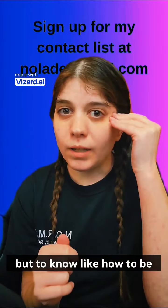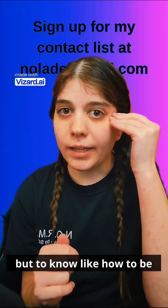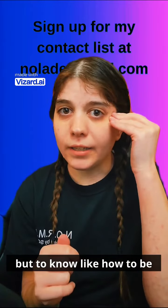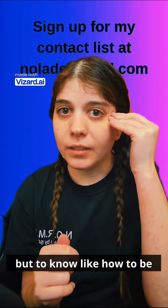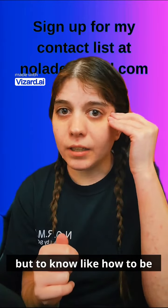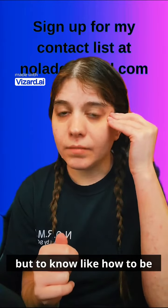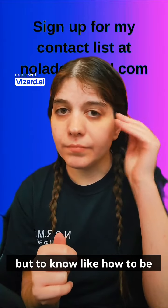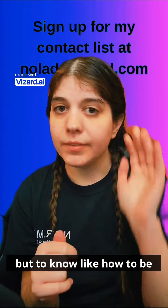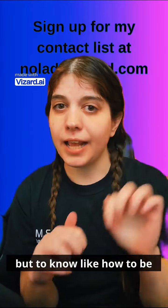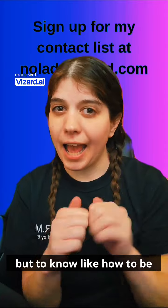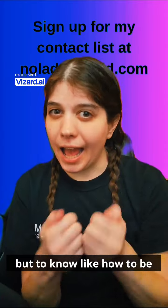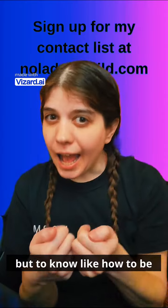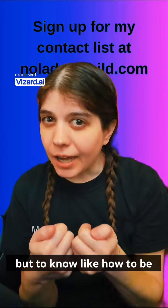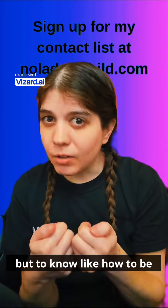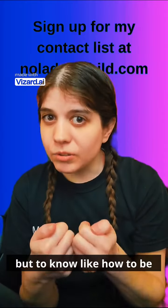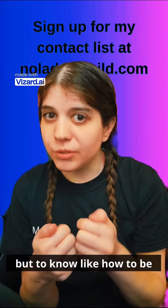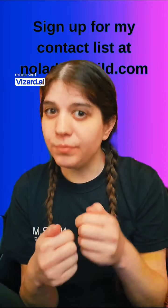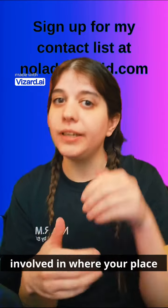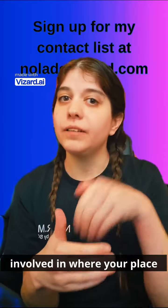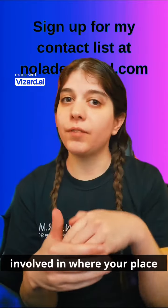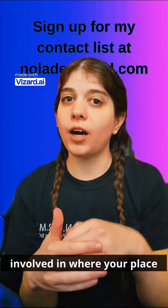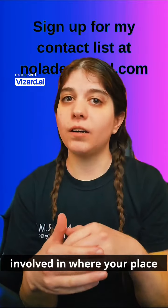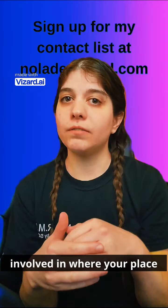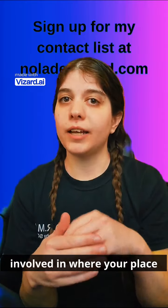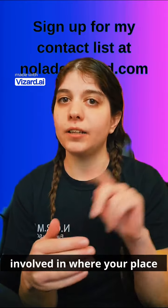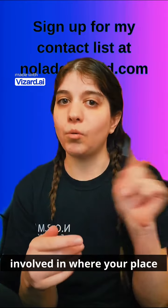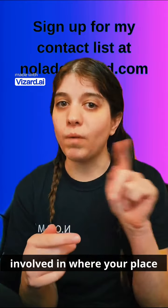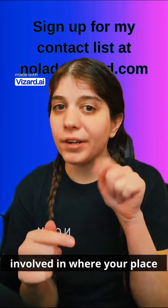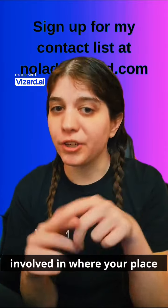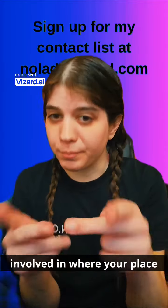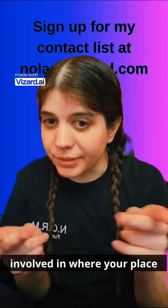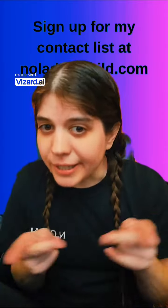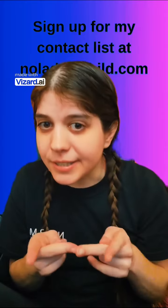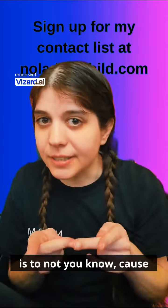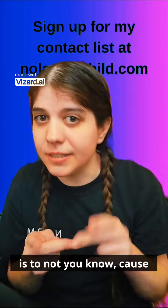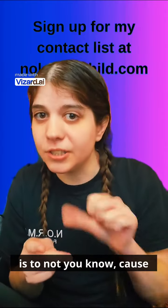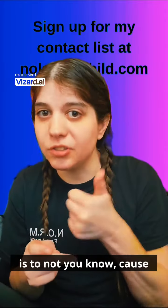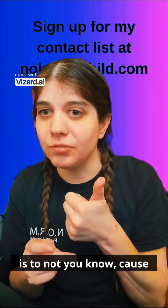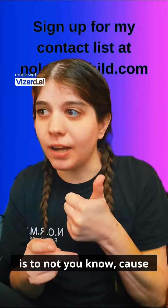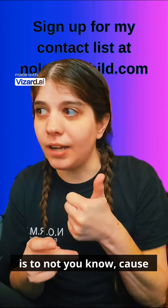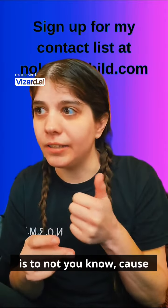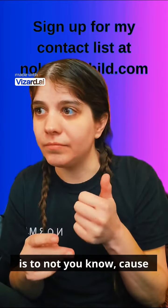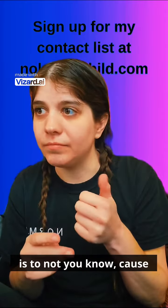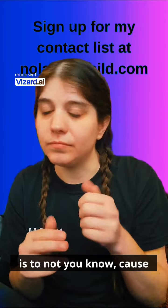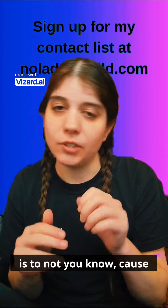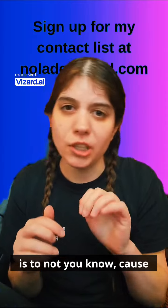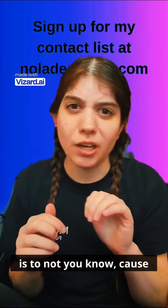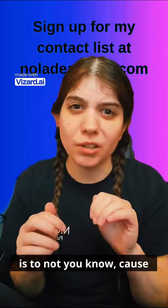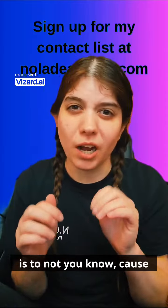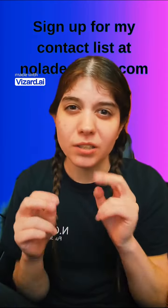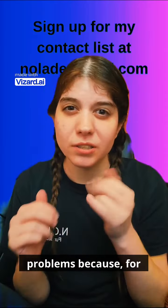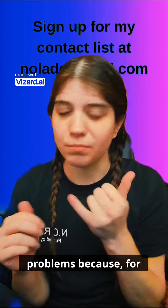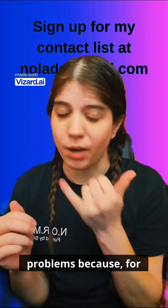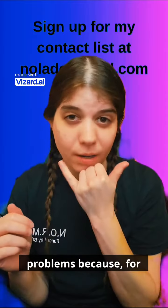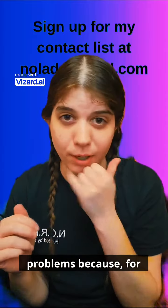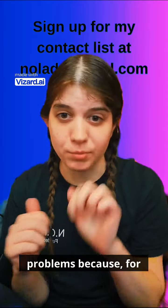like how to be involved and where your place is to not, cause problems.